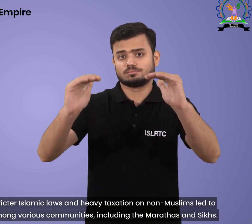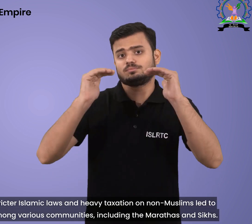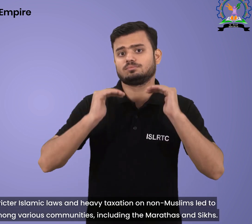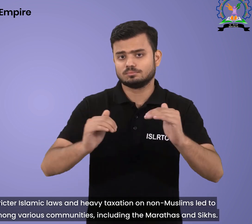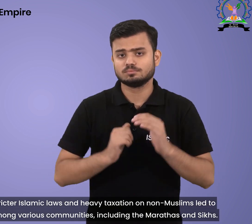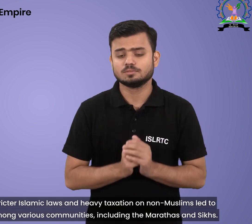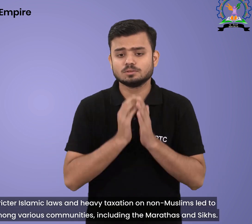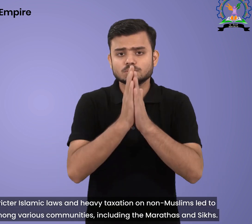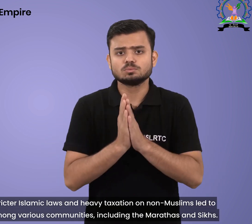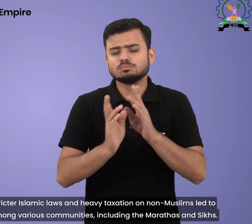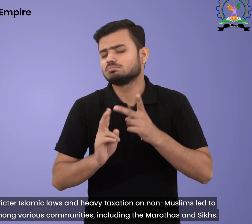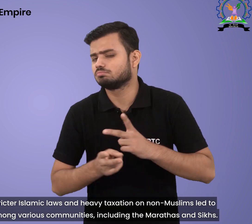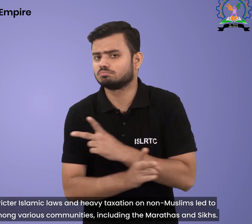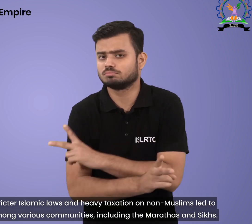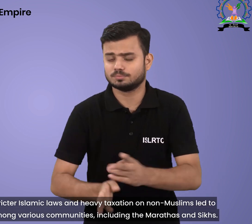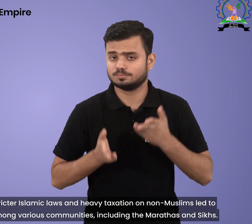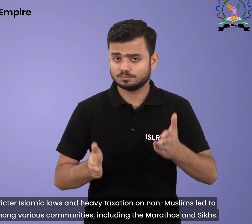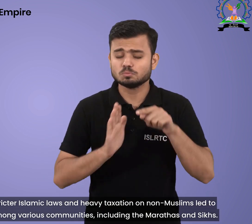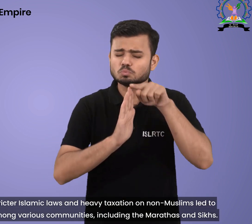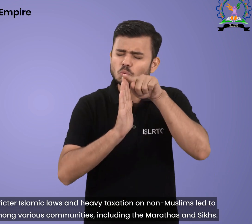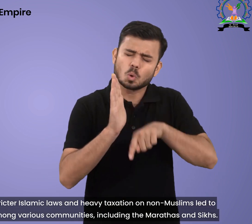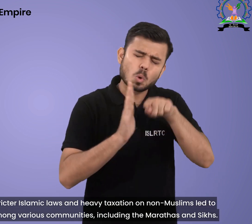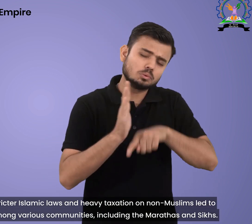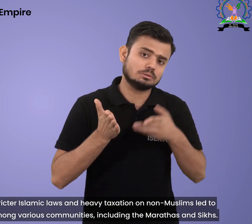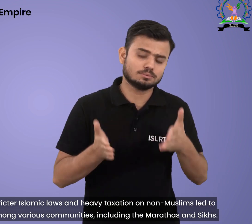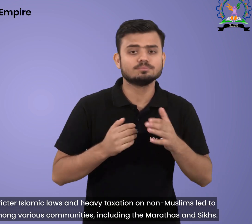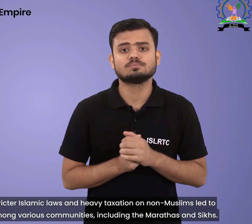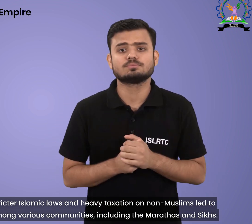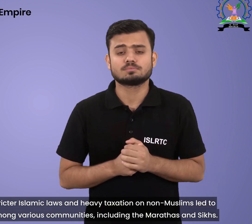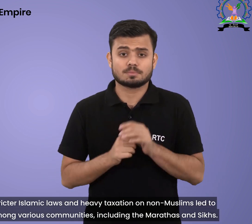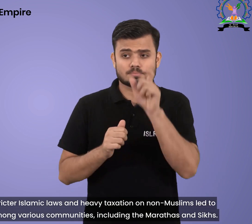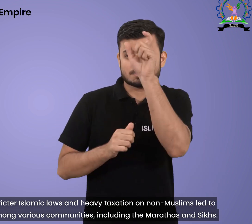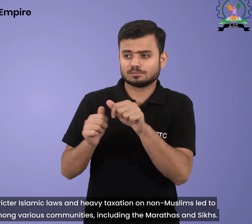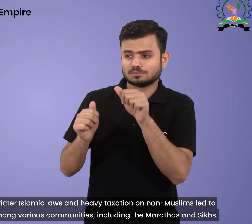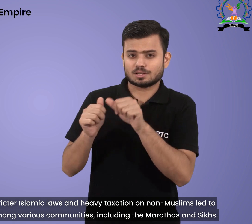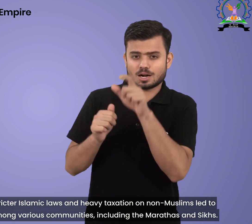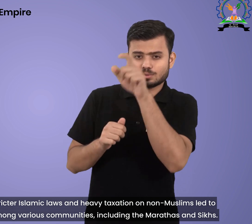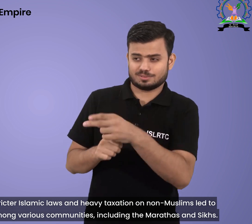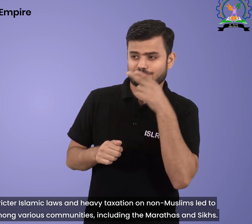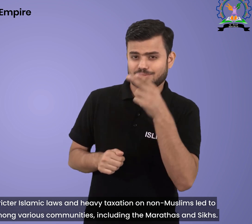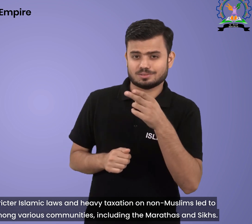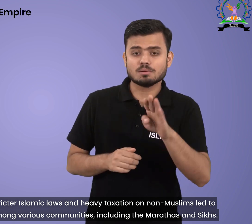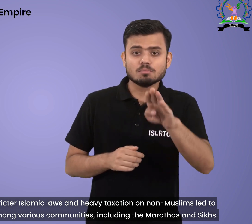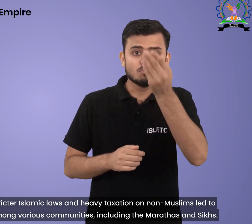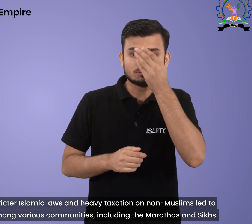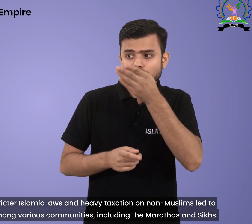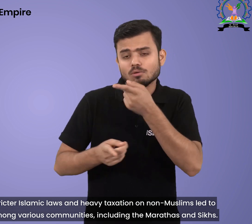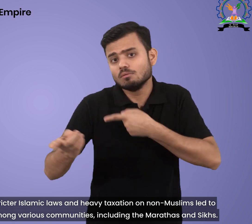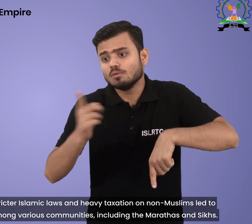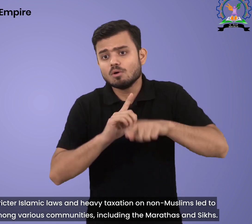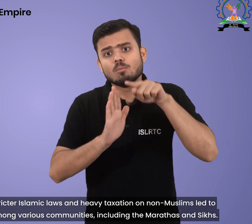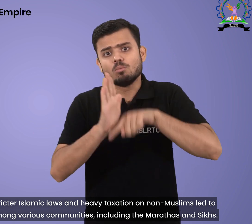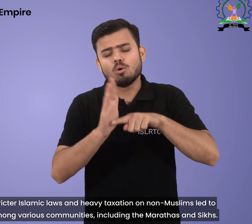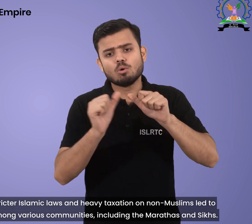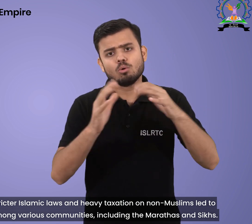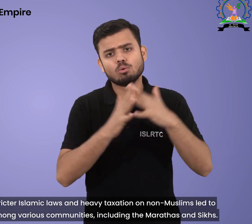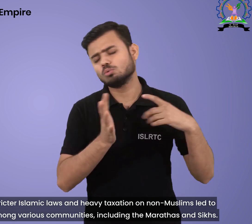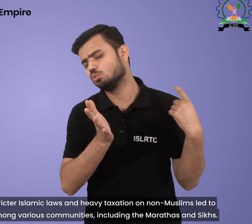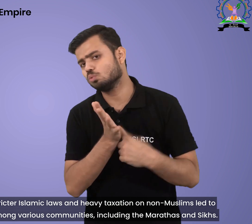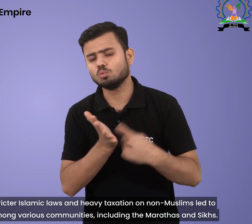Religious policies. His imposition of stricter Islamic laws and heavy taxation on non-Muslims led to widespread discontent